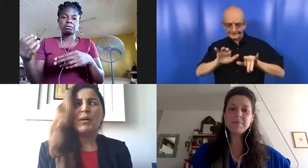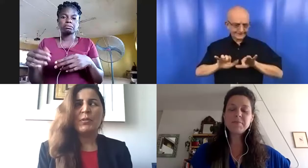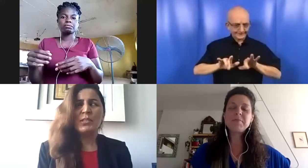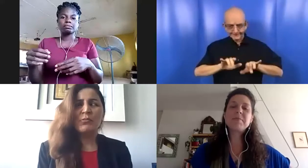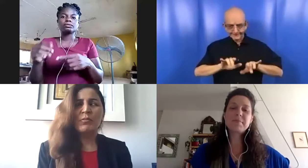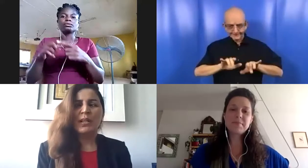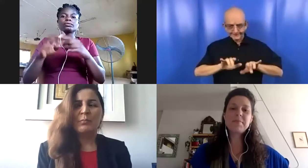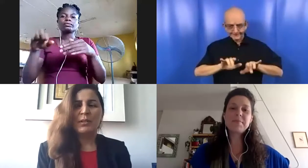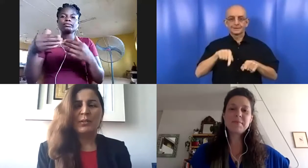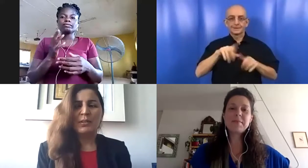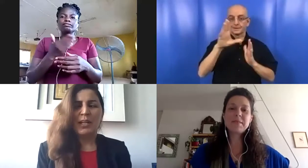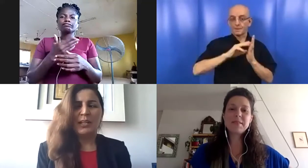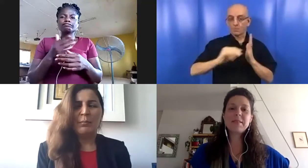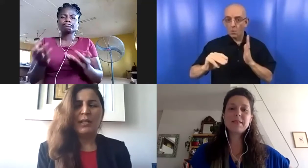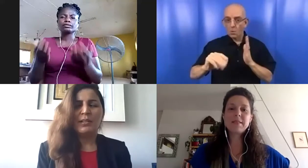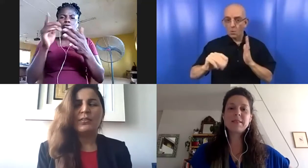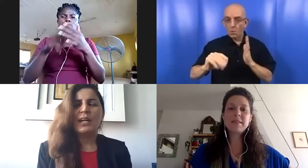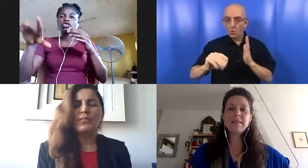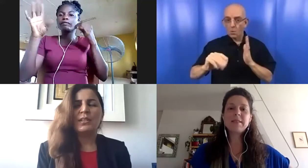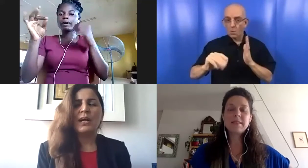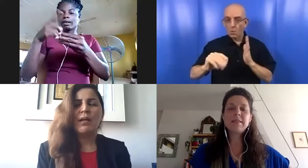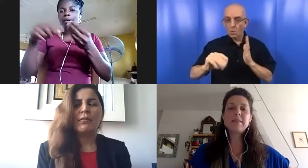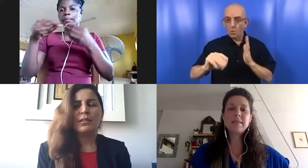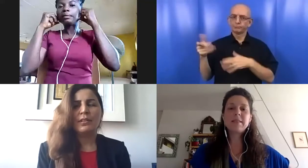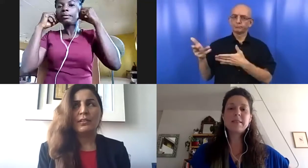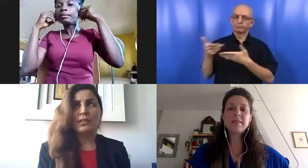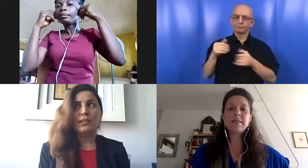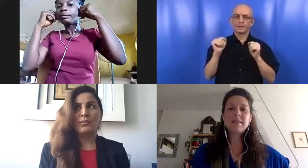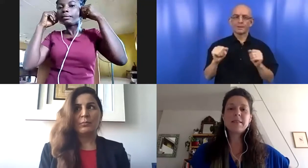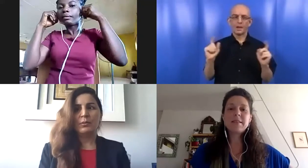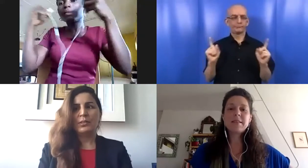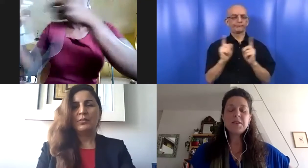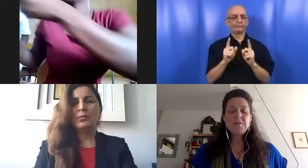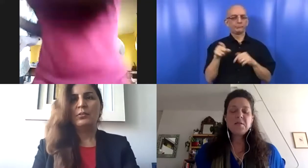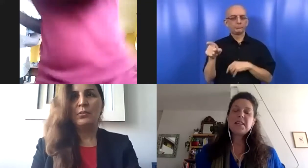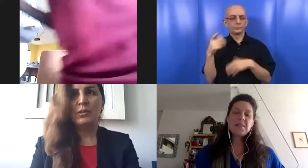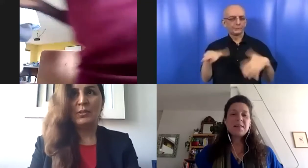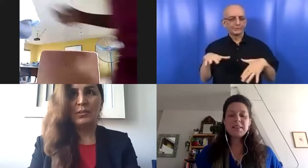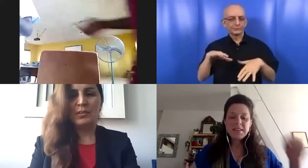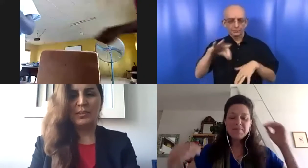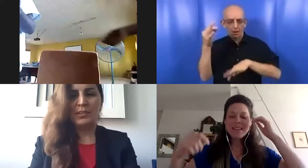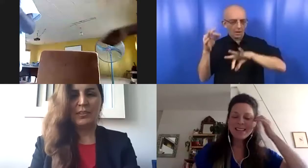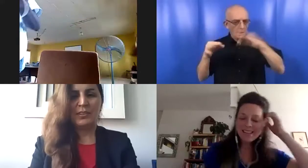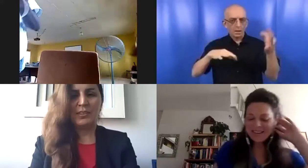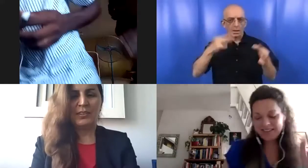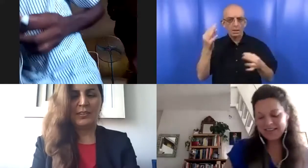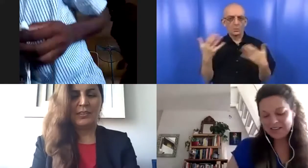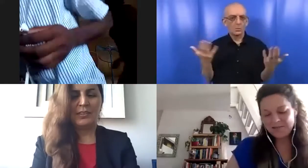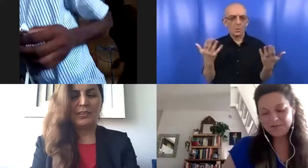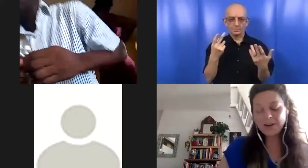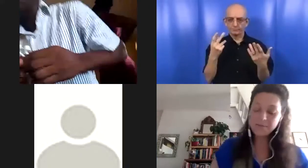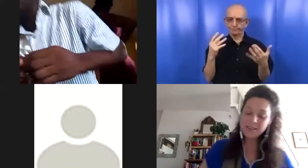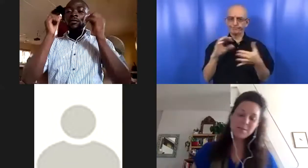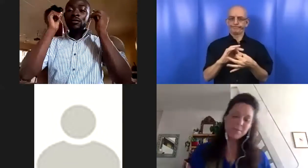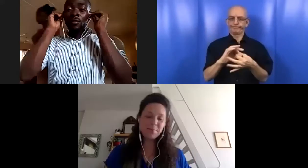presentation about what did you find about barriers in accessing healthcare in this report. Thank you, Ilham. And thank